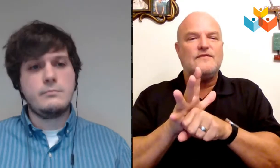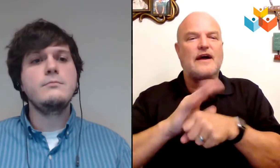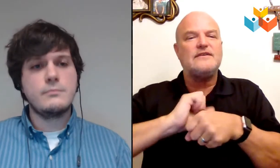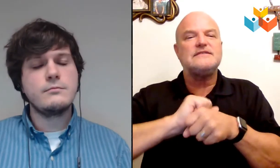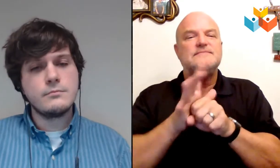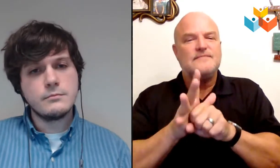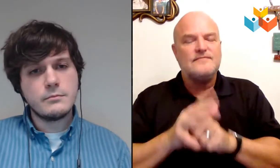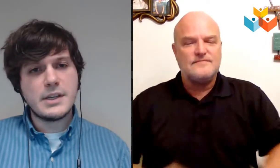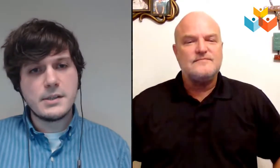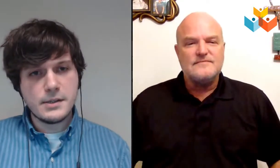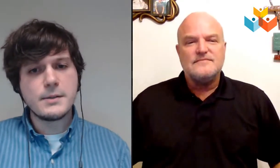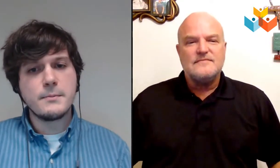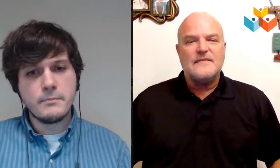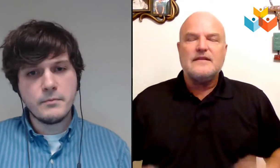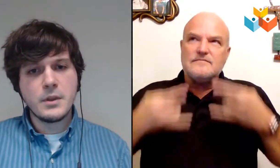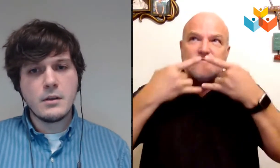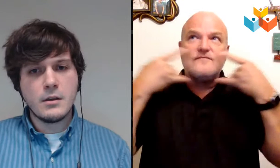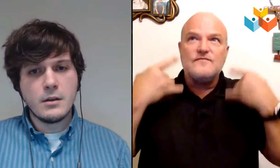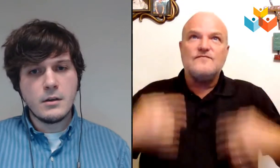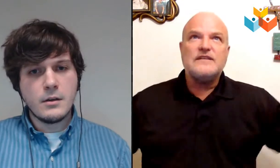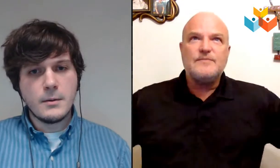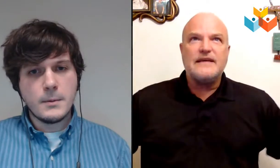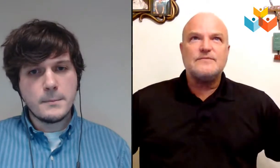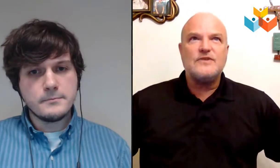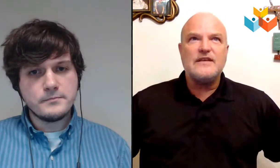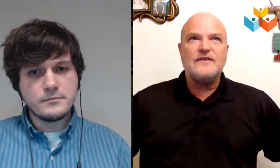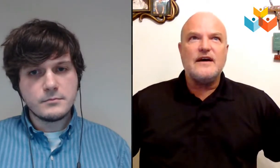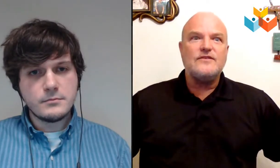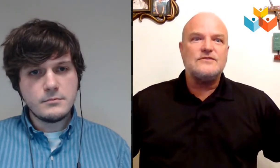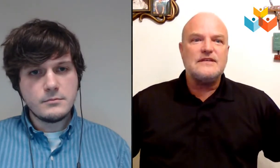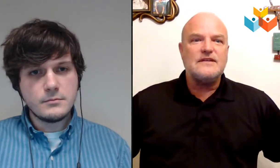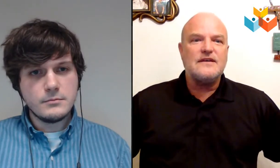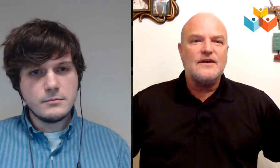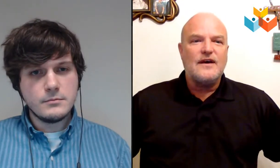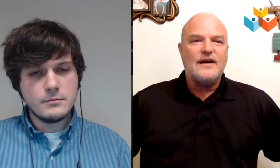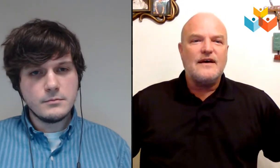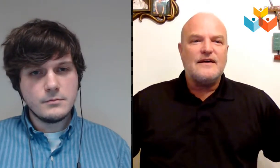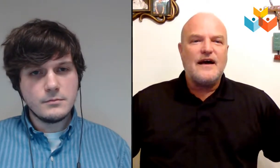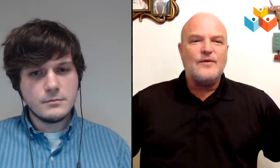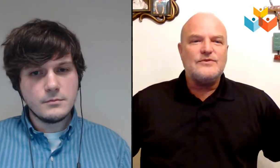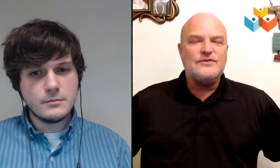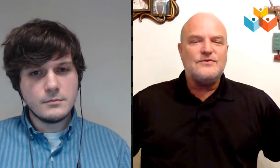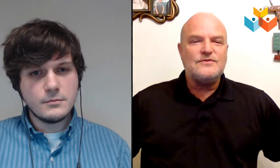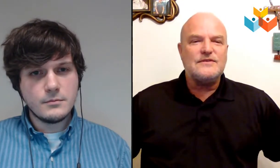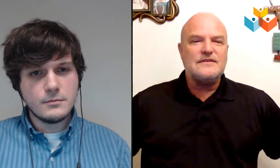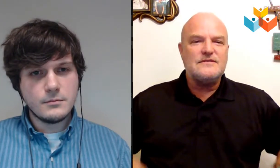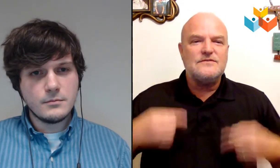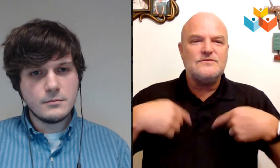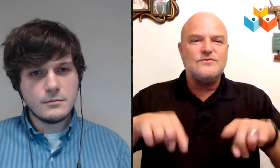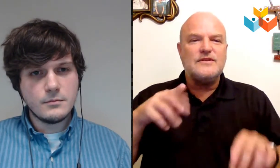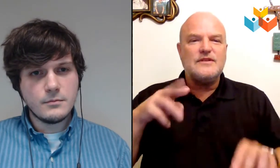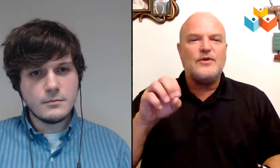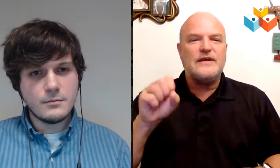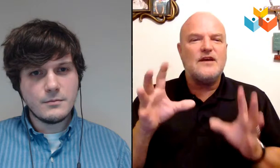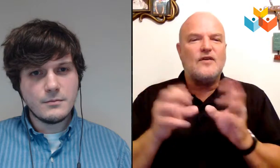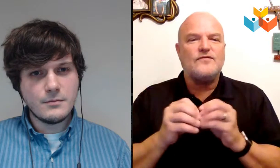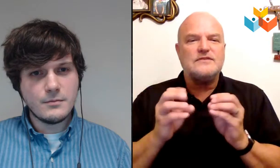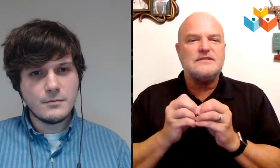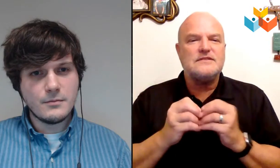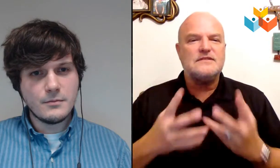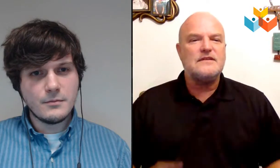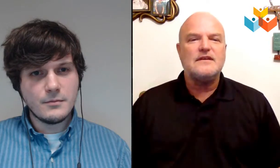so coronavirus. Makes sense. And face mask. I'm trying to think others that I would use during the